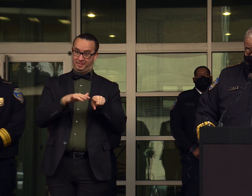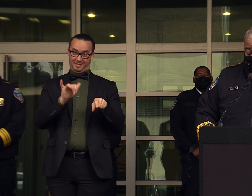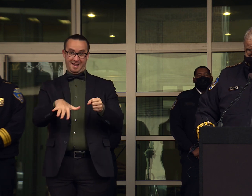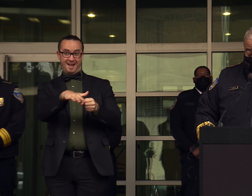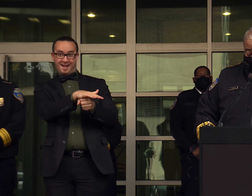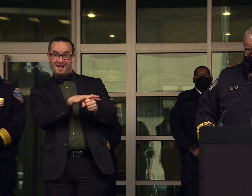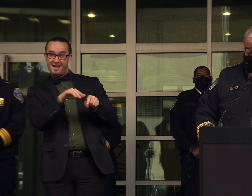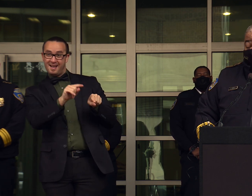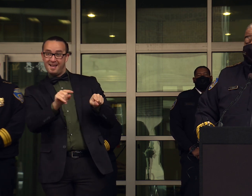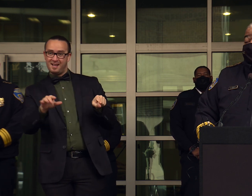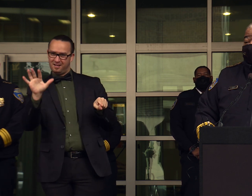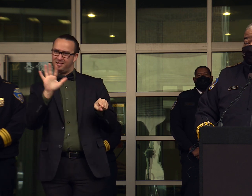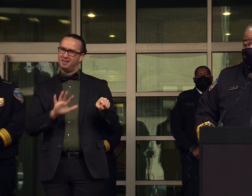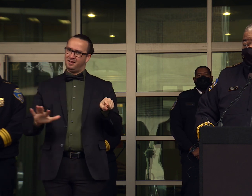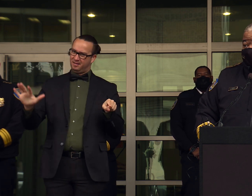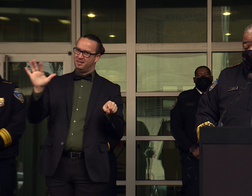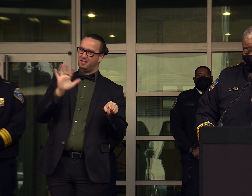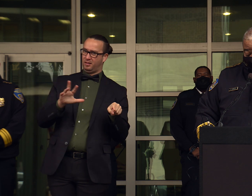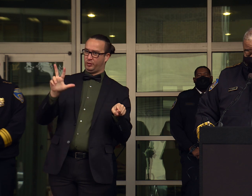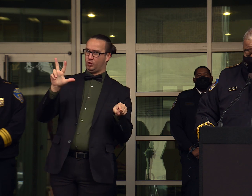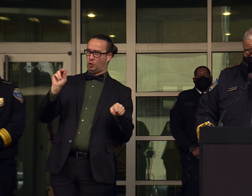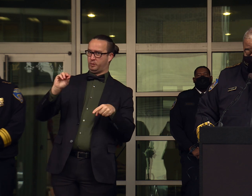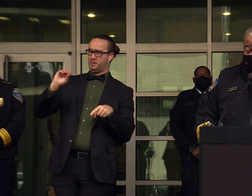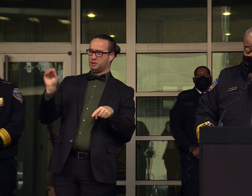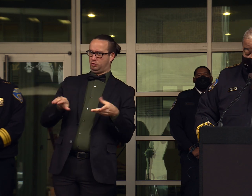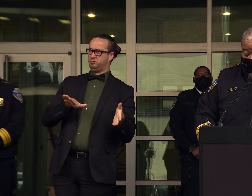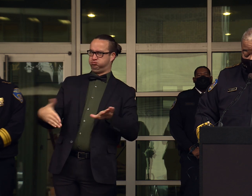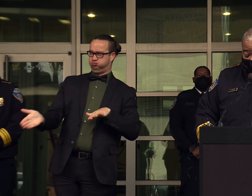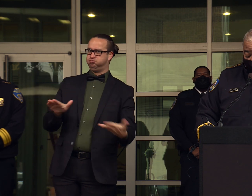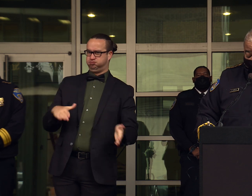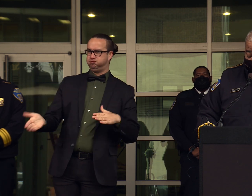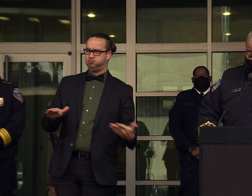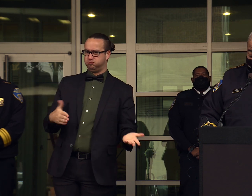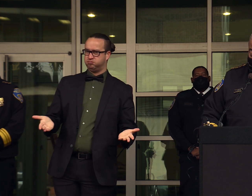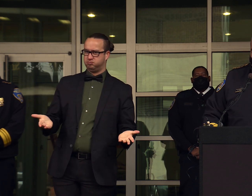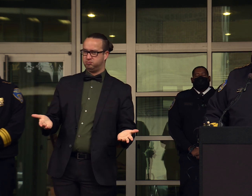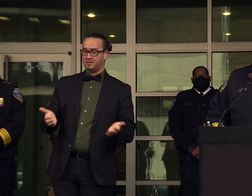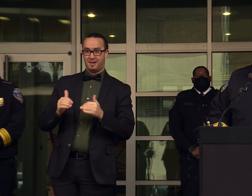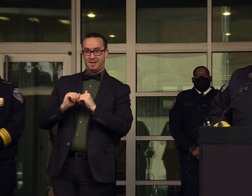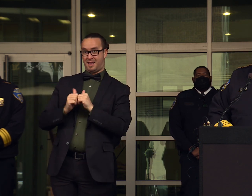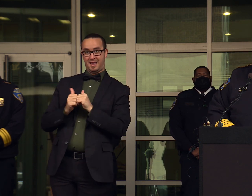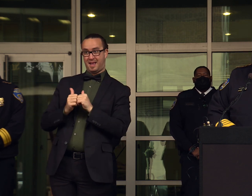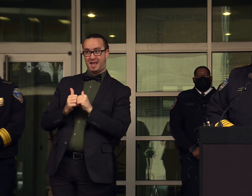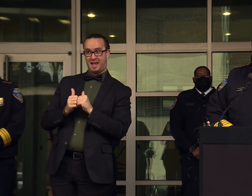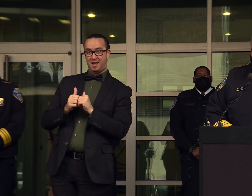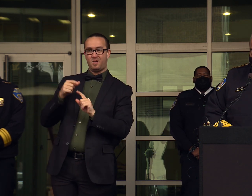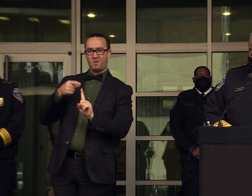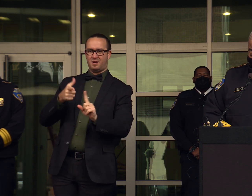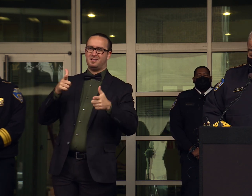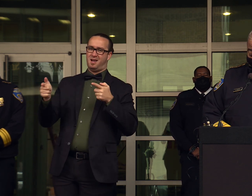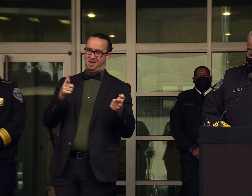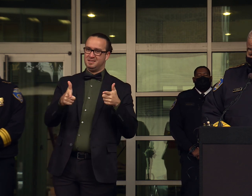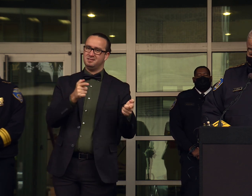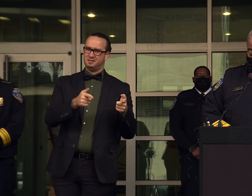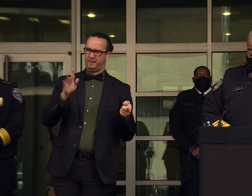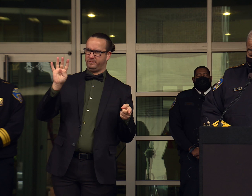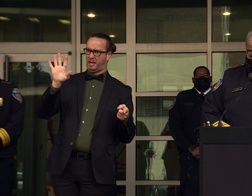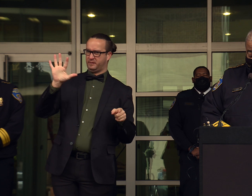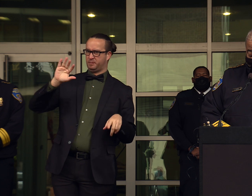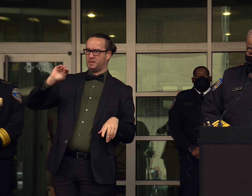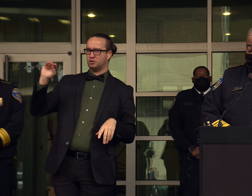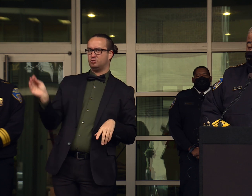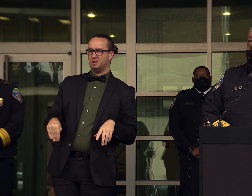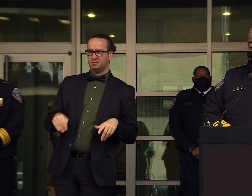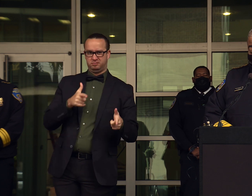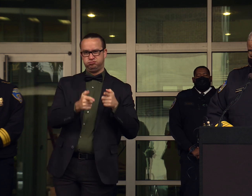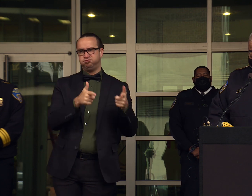all shootings have occurred over the past 18 months. We understand the need to prioritize these areas and provide quality